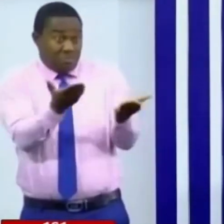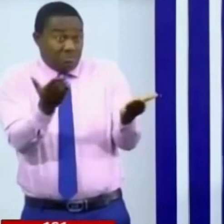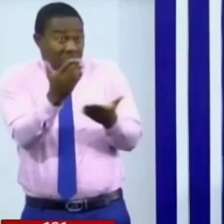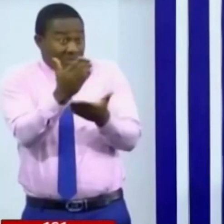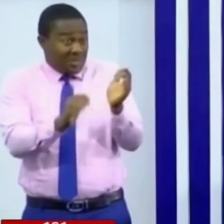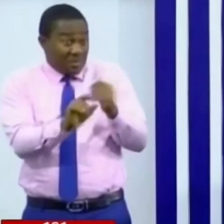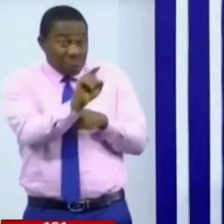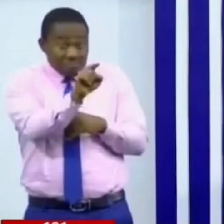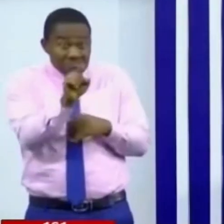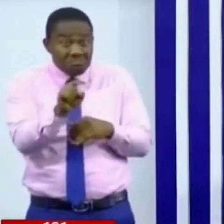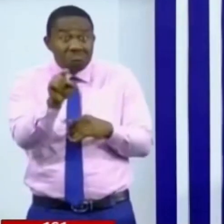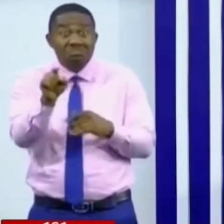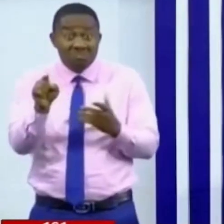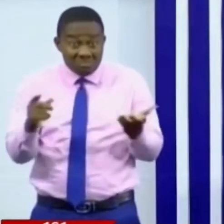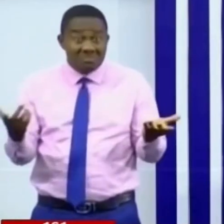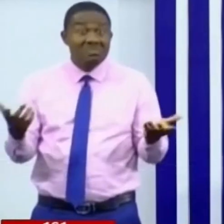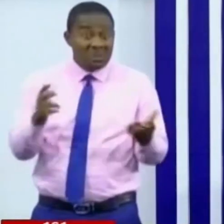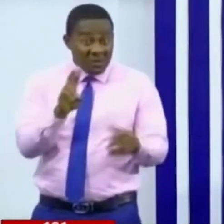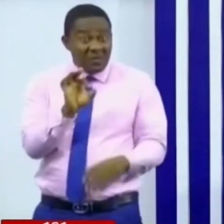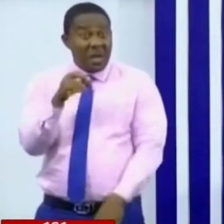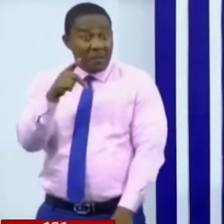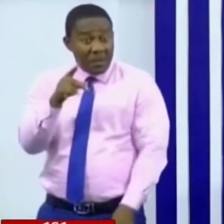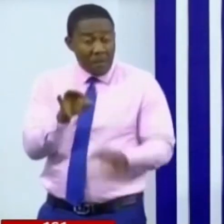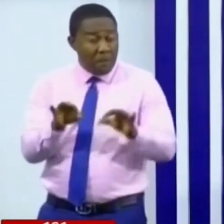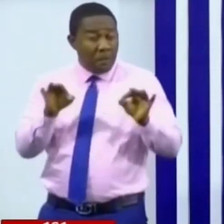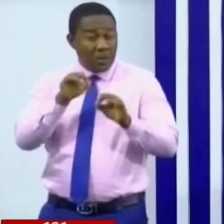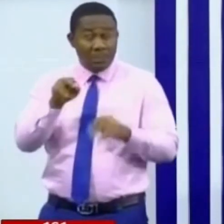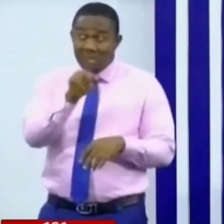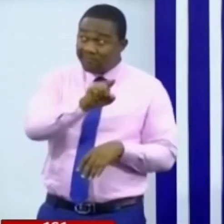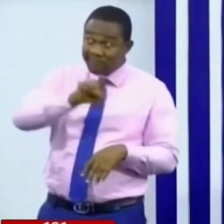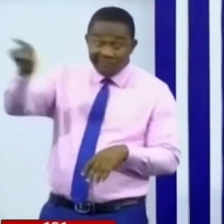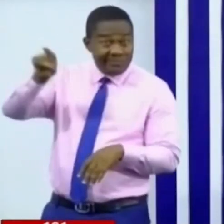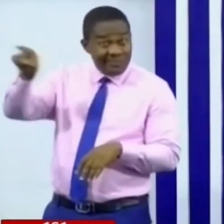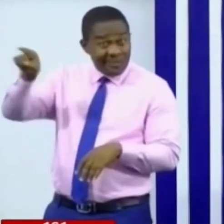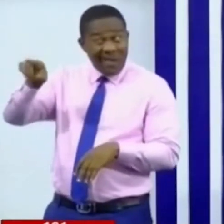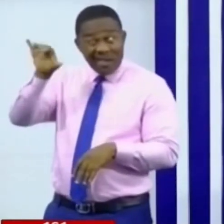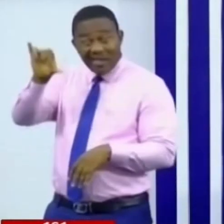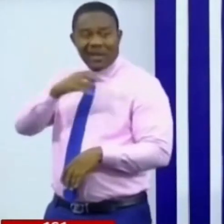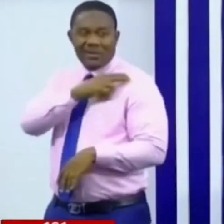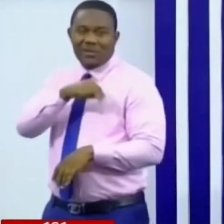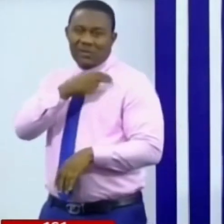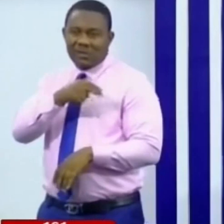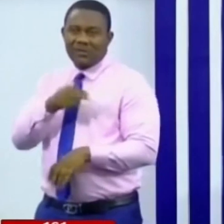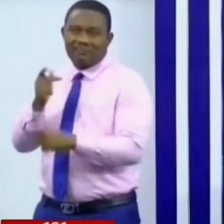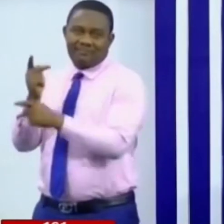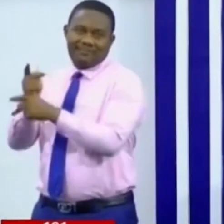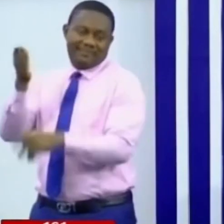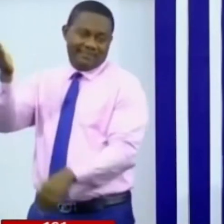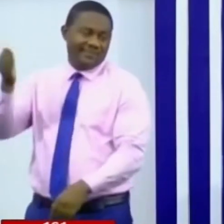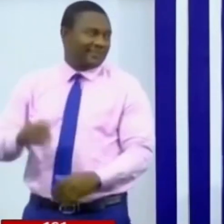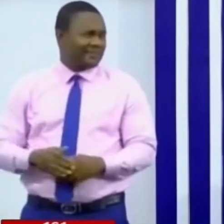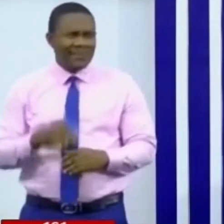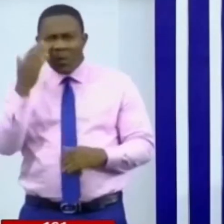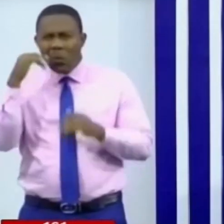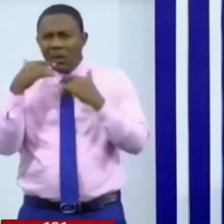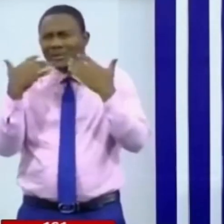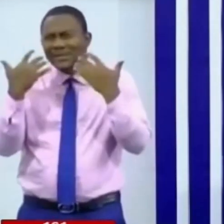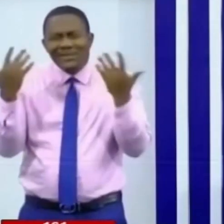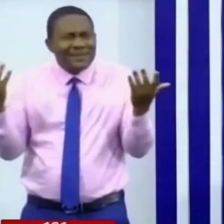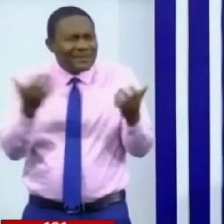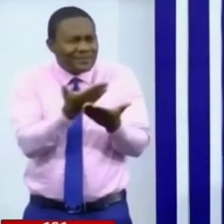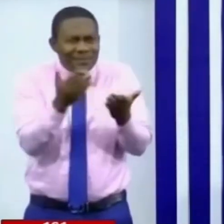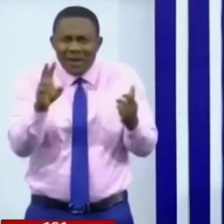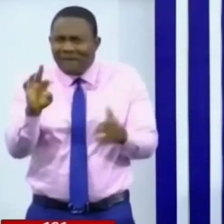people, we are likely to take you to Bank of Ghana Hospital. Why are you laughing? You are all